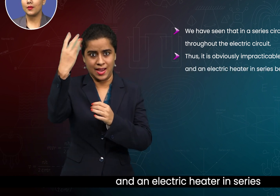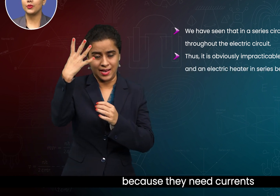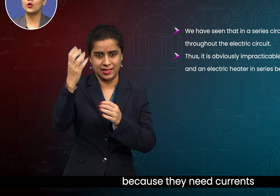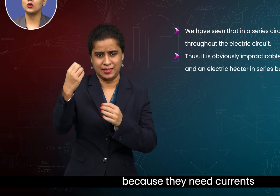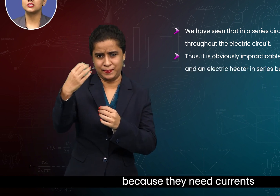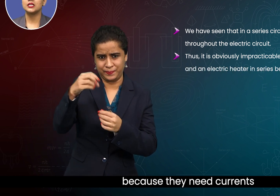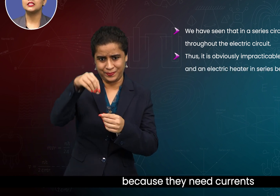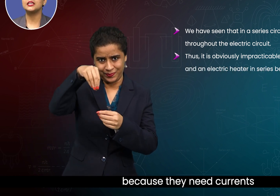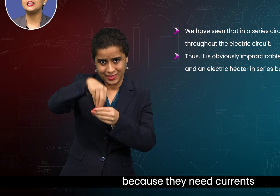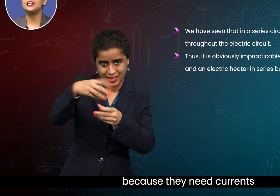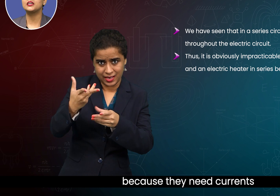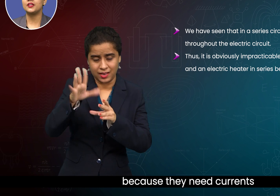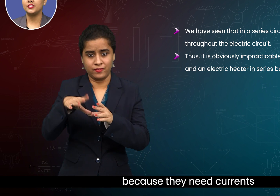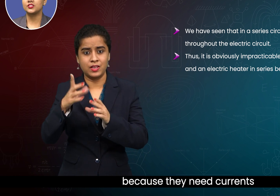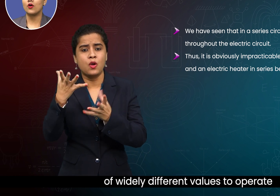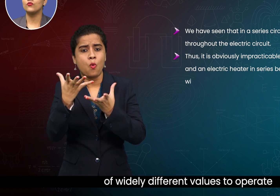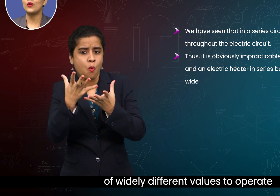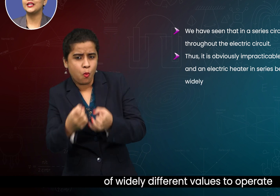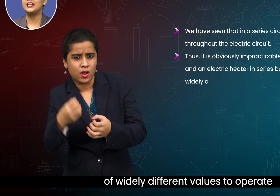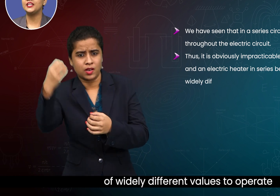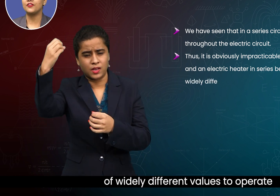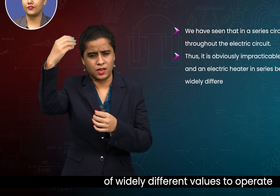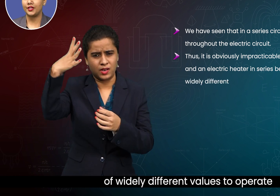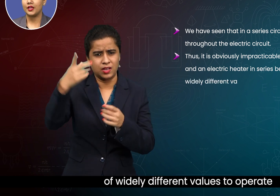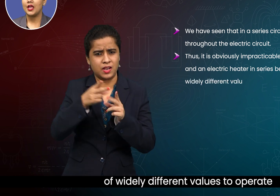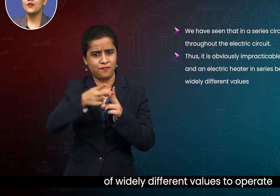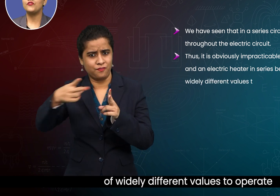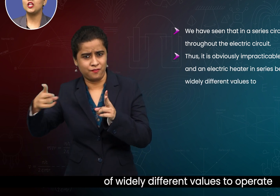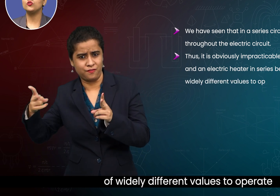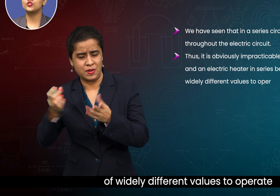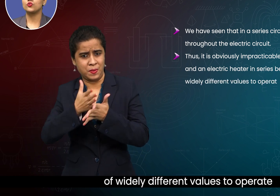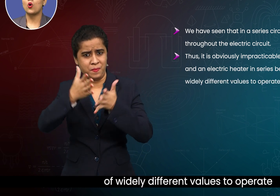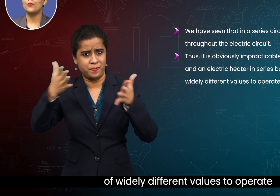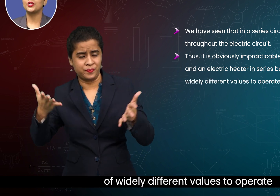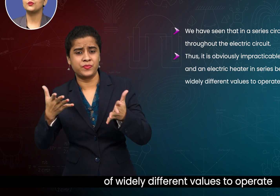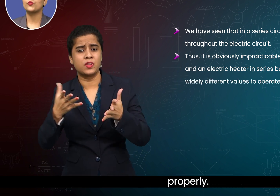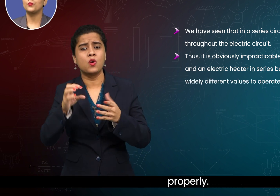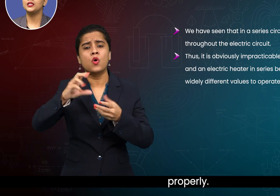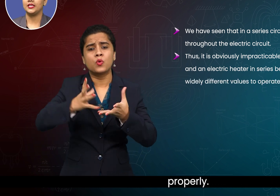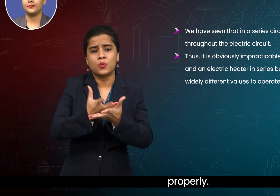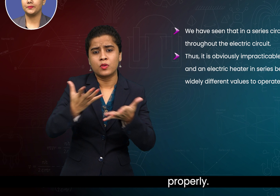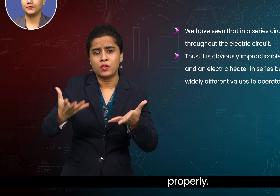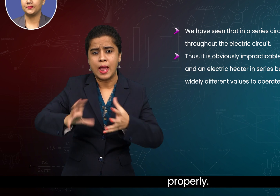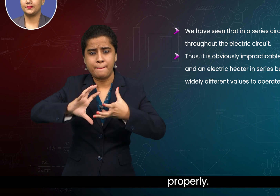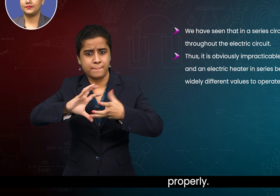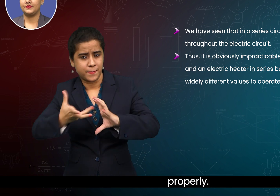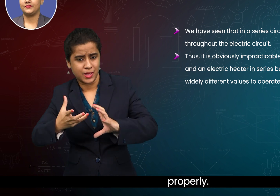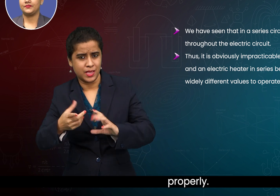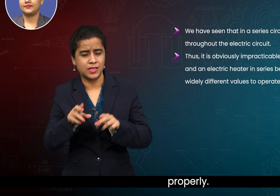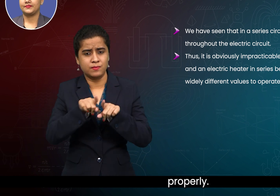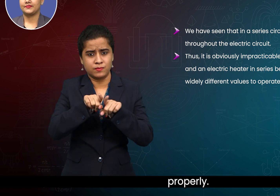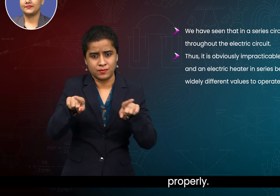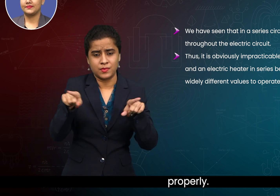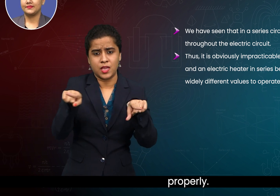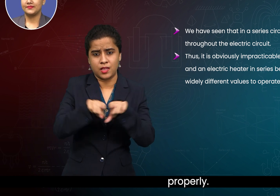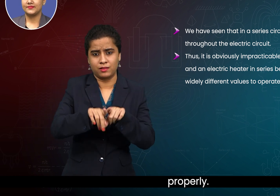series because they need currents of widely different values to operate properly.